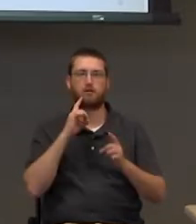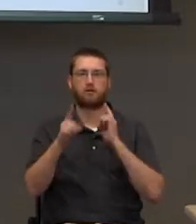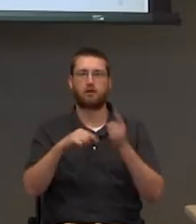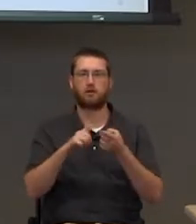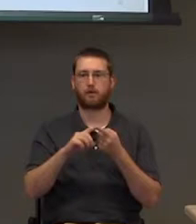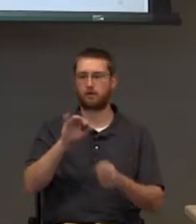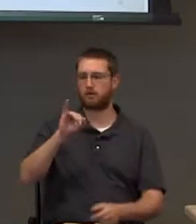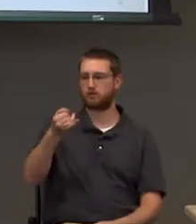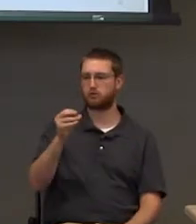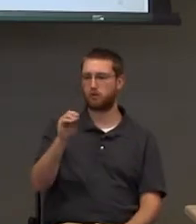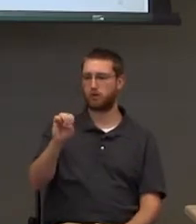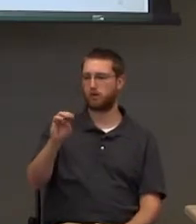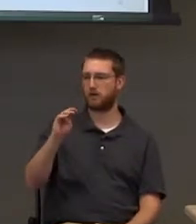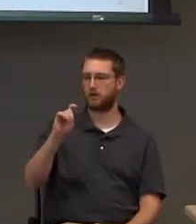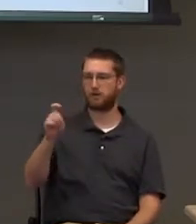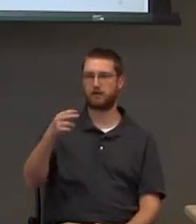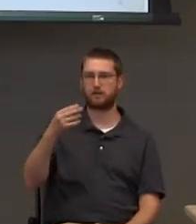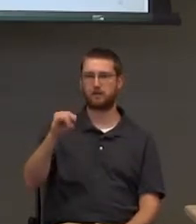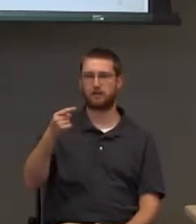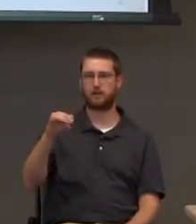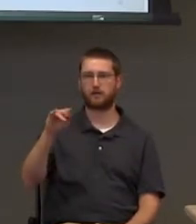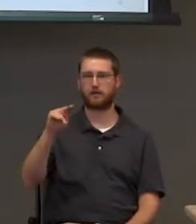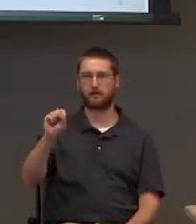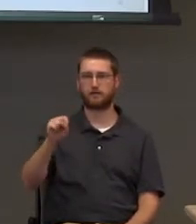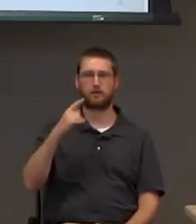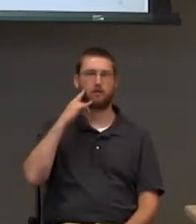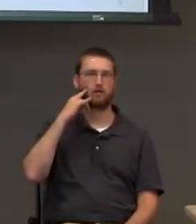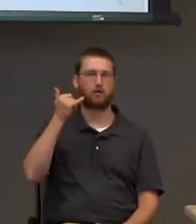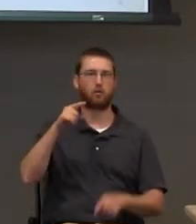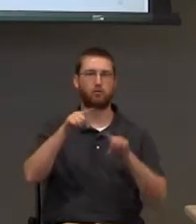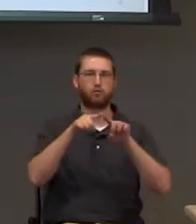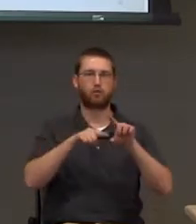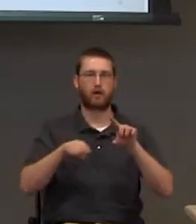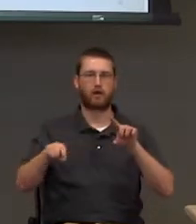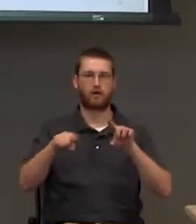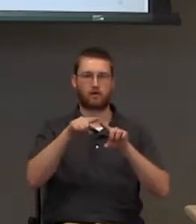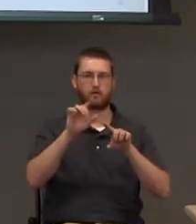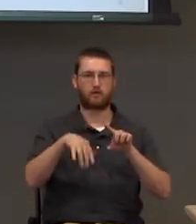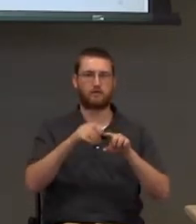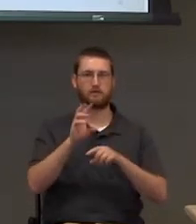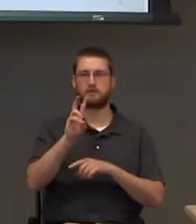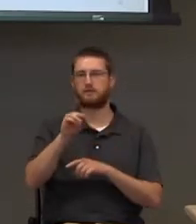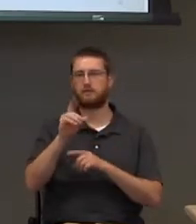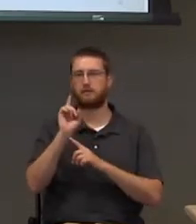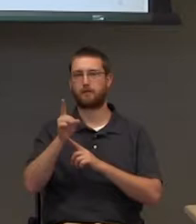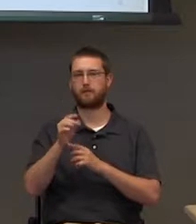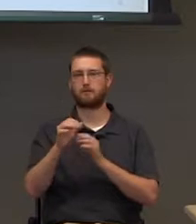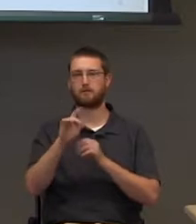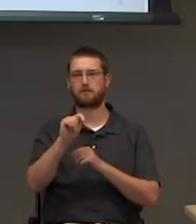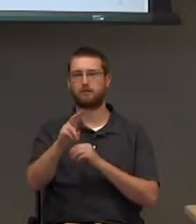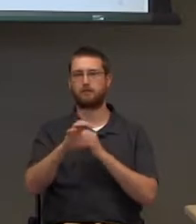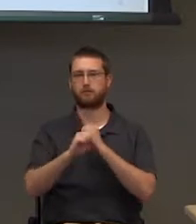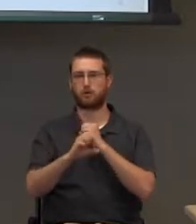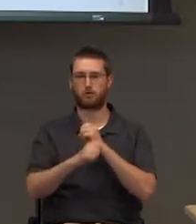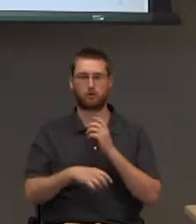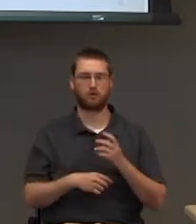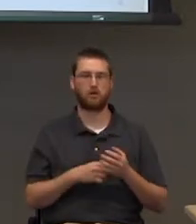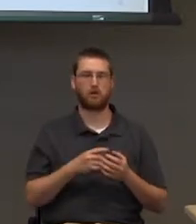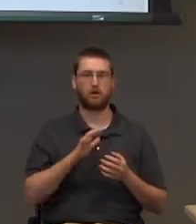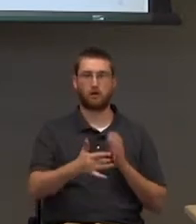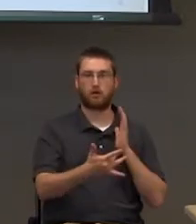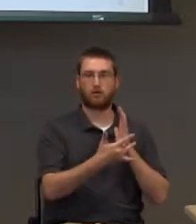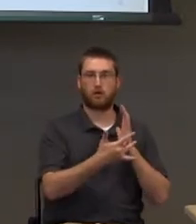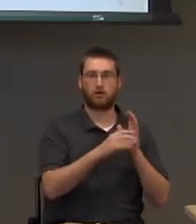Joe Max Higgins from Mississippi, the Golden Triangle, if you saw that on 60 Minutes. But one of the things I took from when I saw that is their